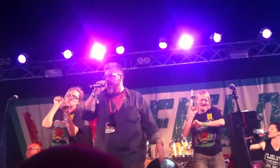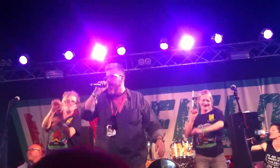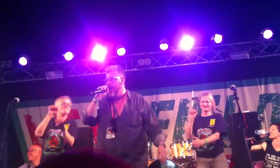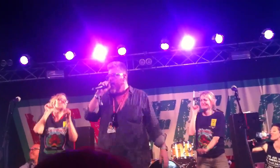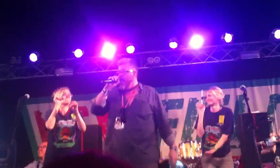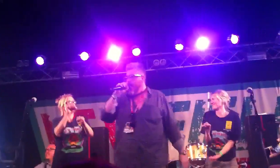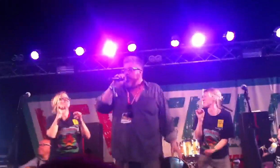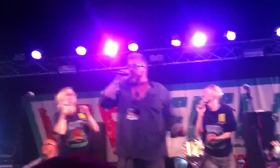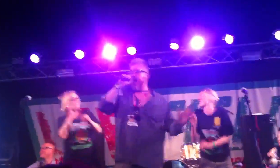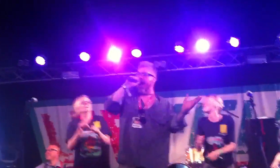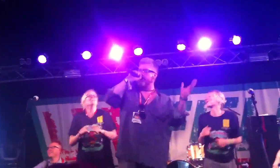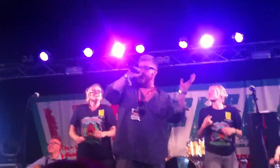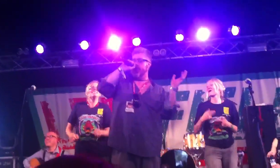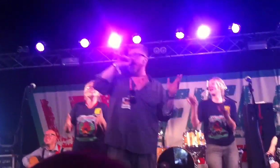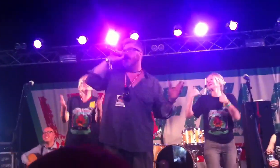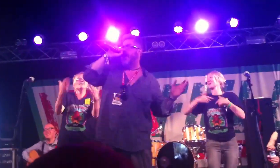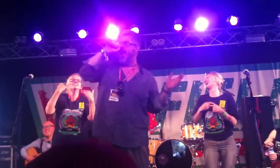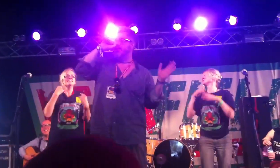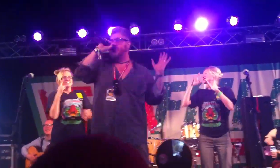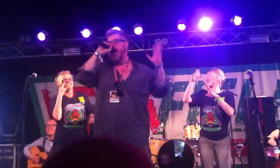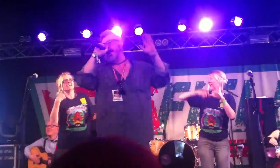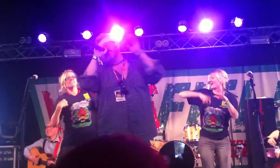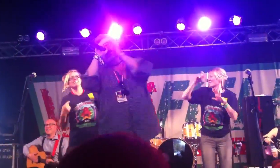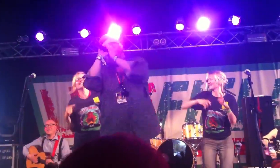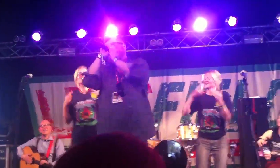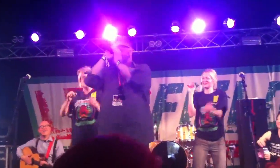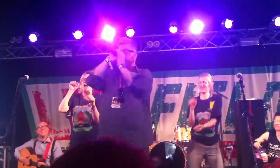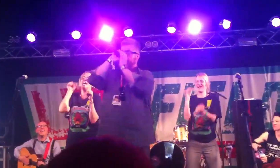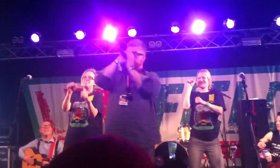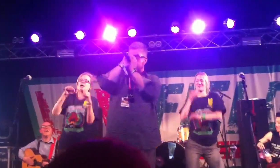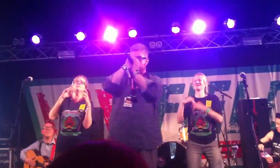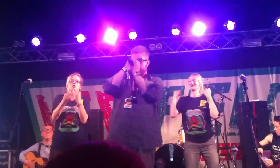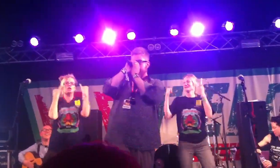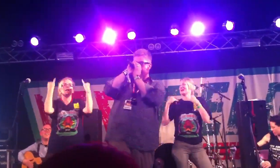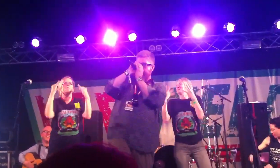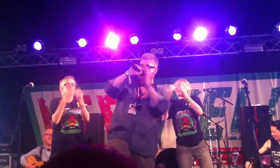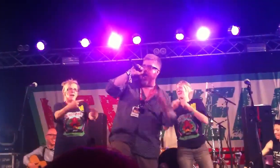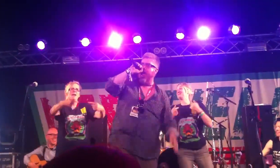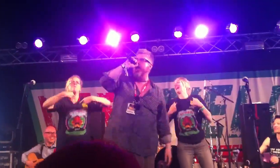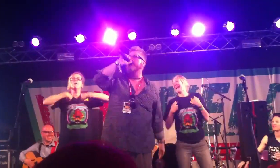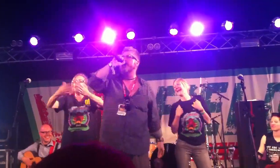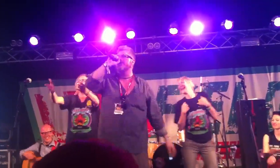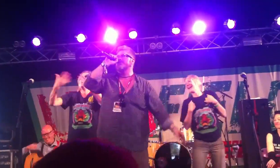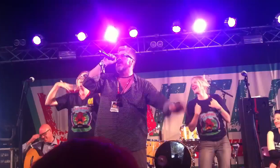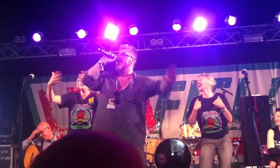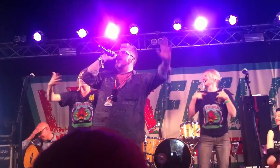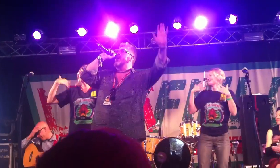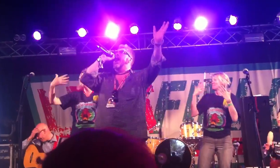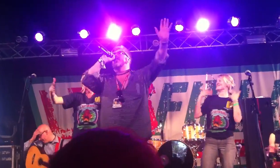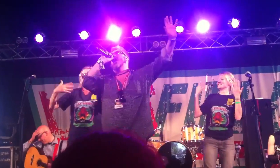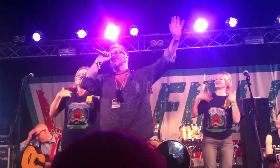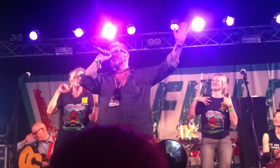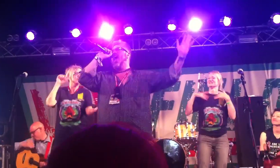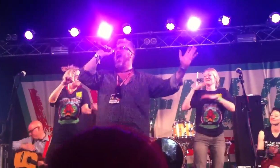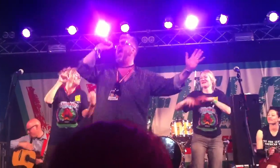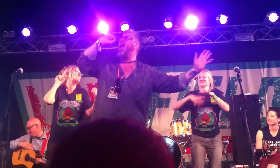Bestiality. Come shear and shake some sheets with me.